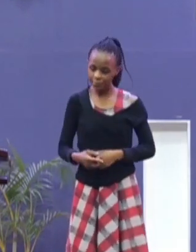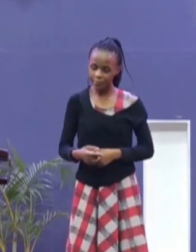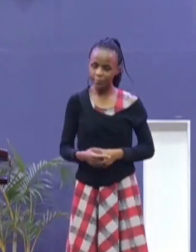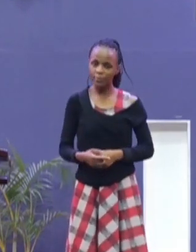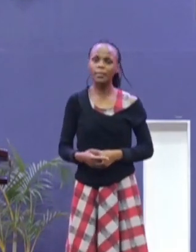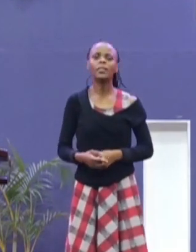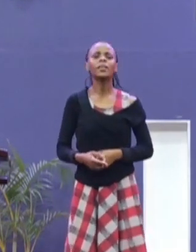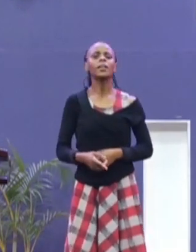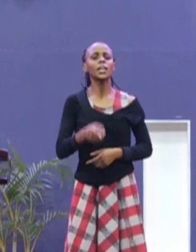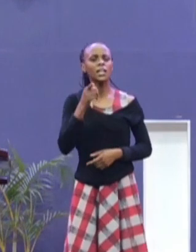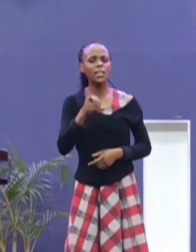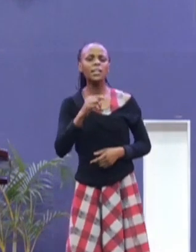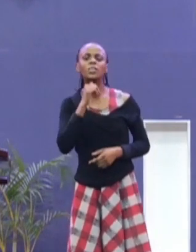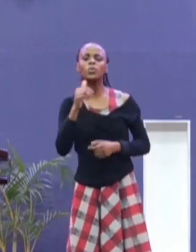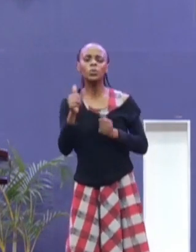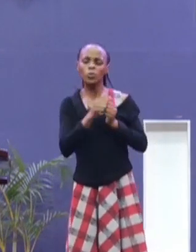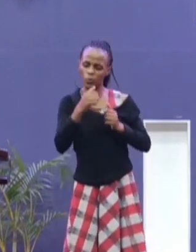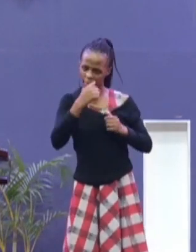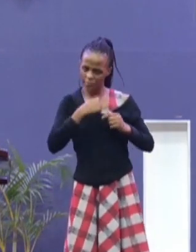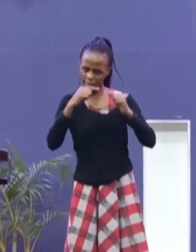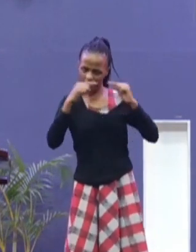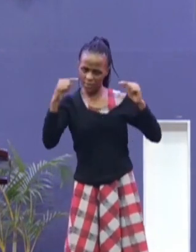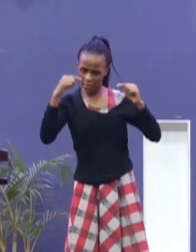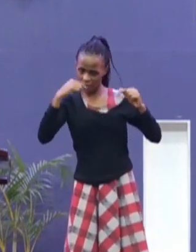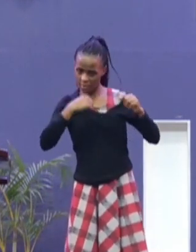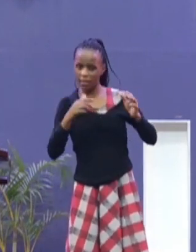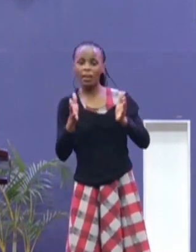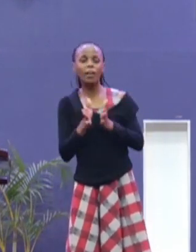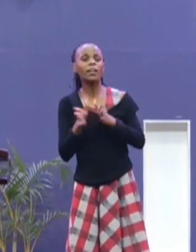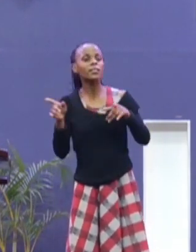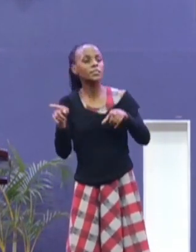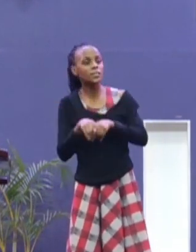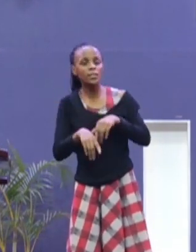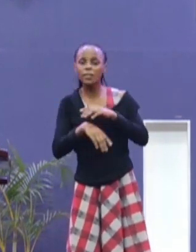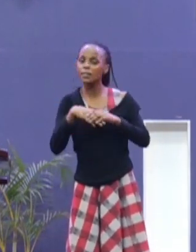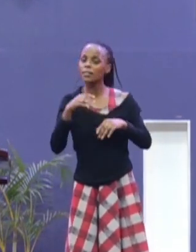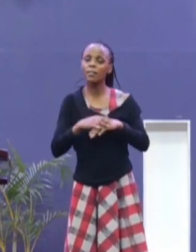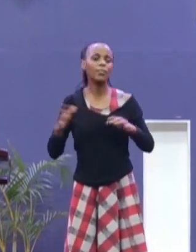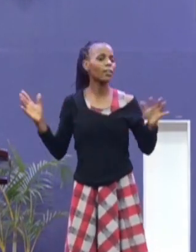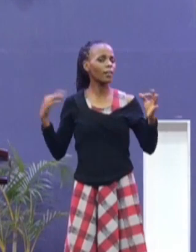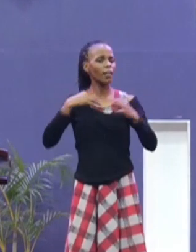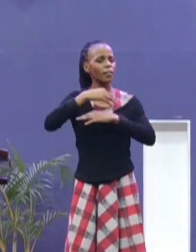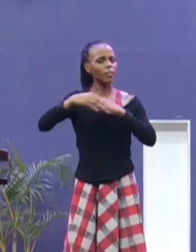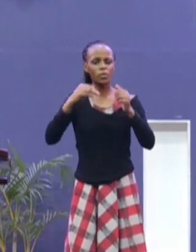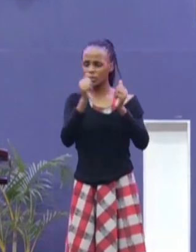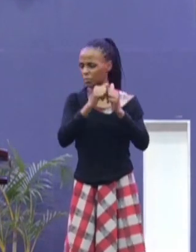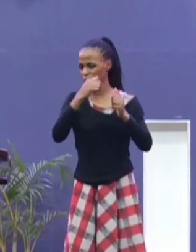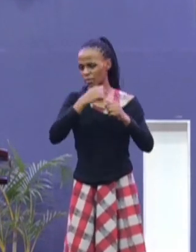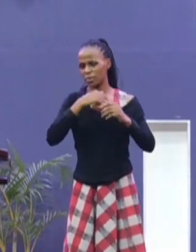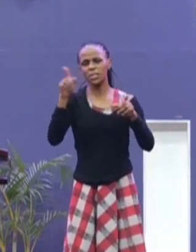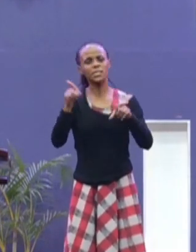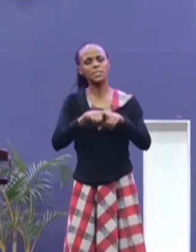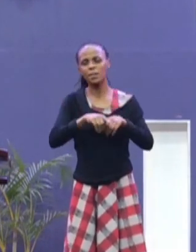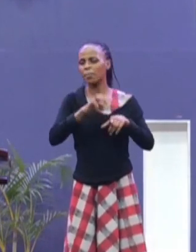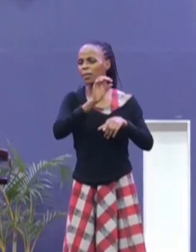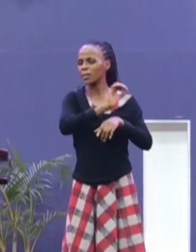not with me is against me, and he who does not gather with me scatters. Ataba nange